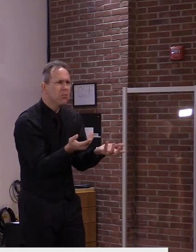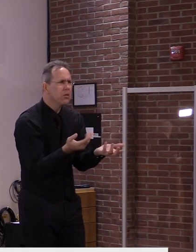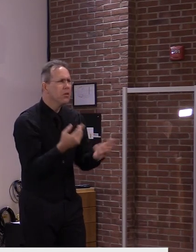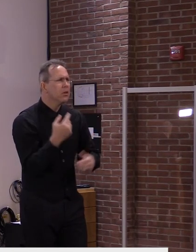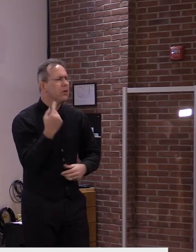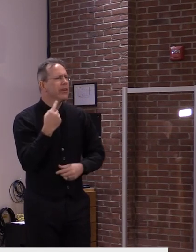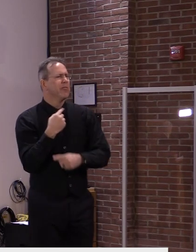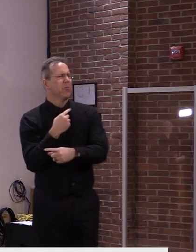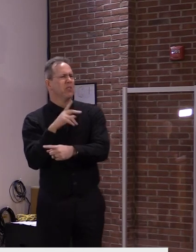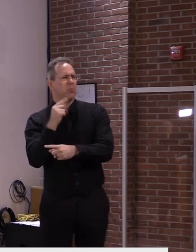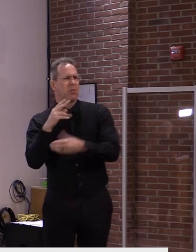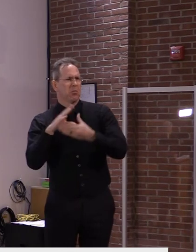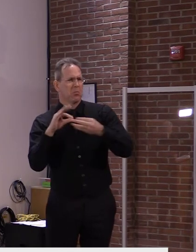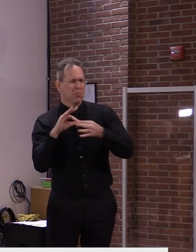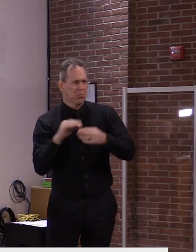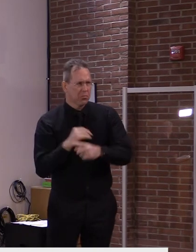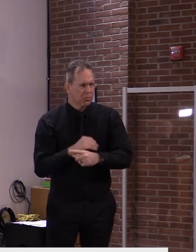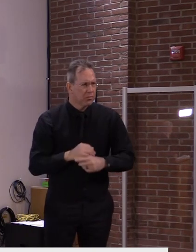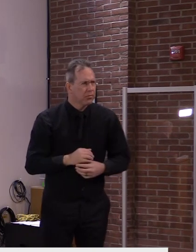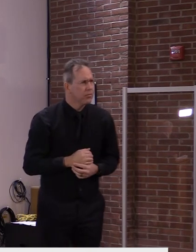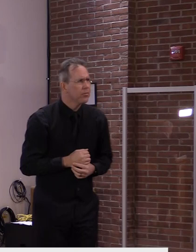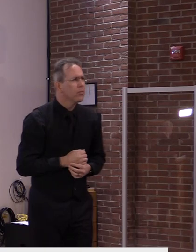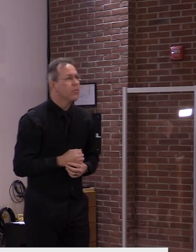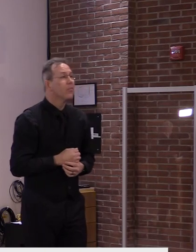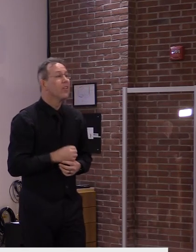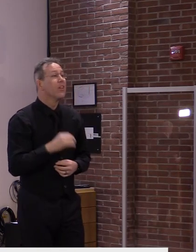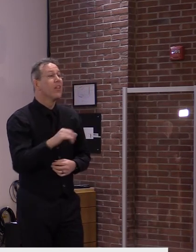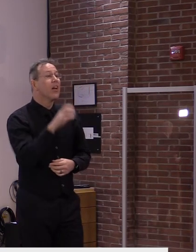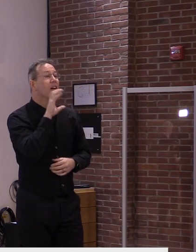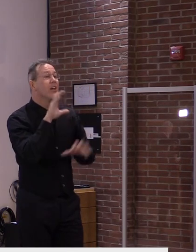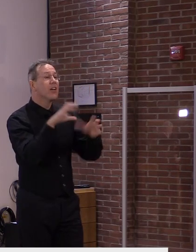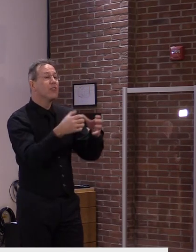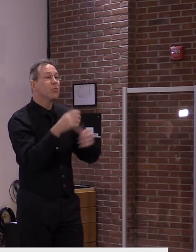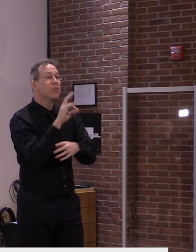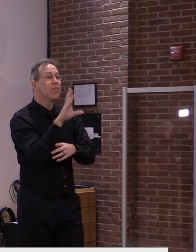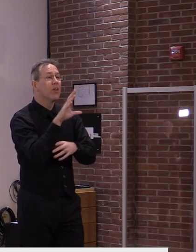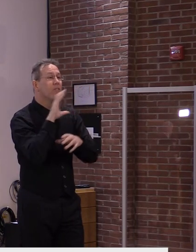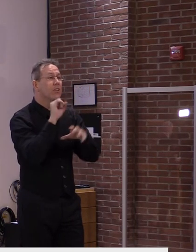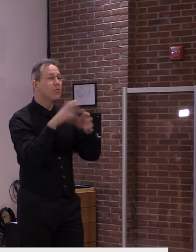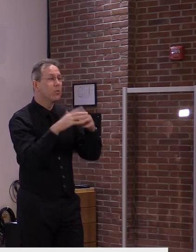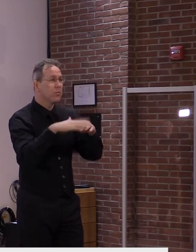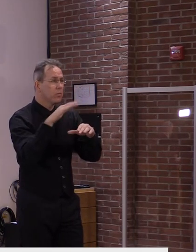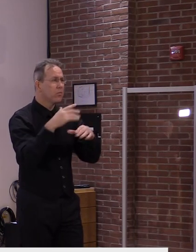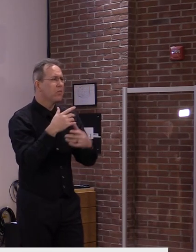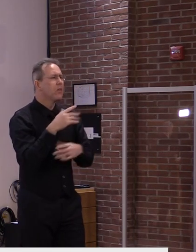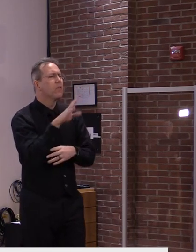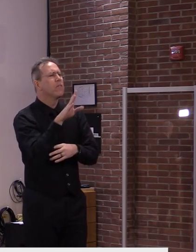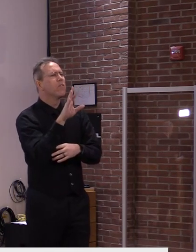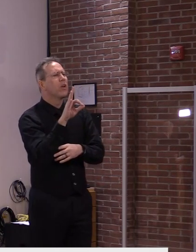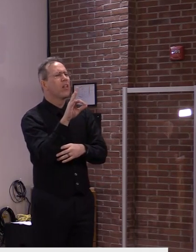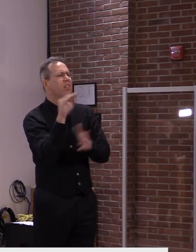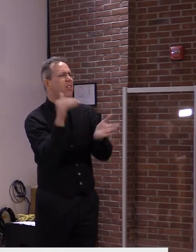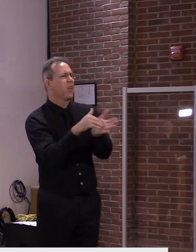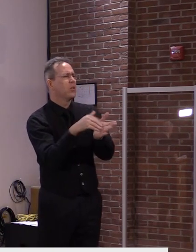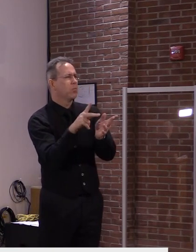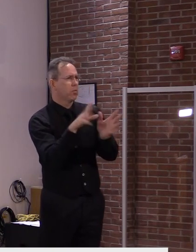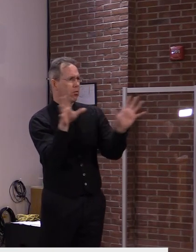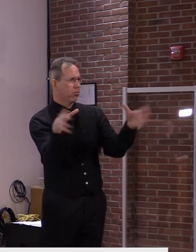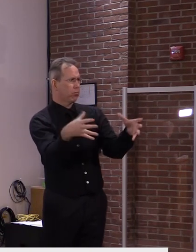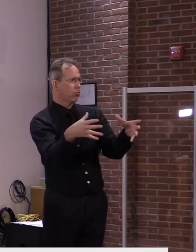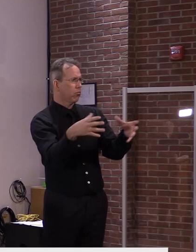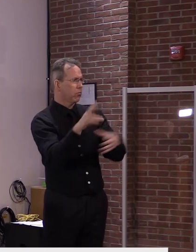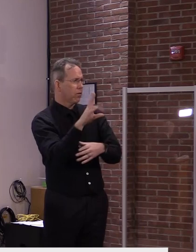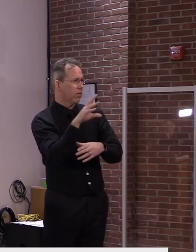about, that age group is about 49,000. Of course, you got to subtract those that have already